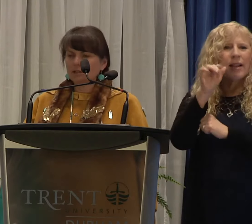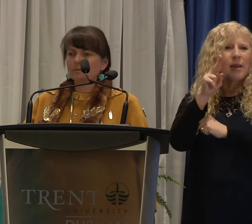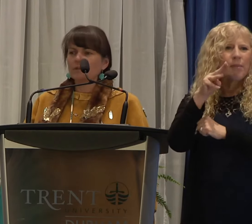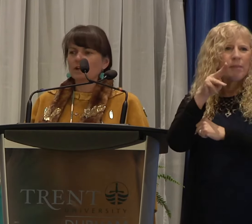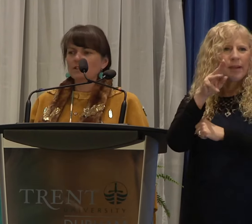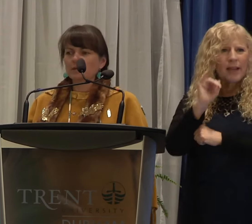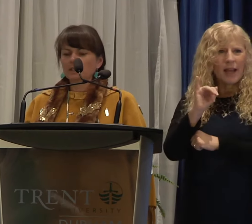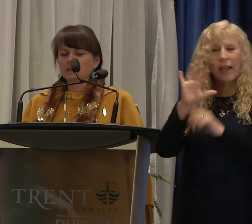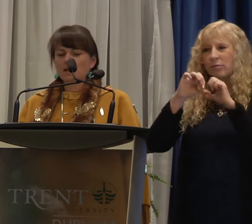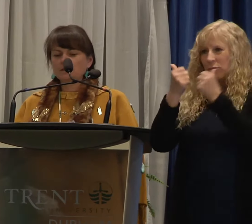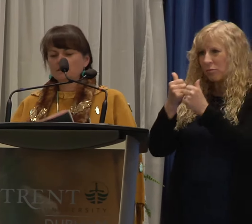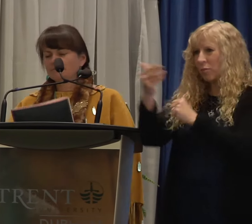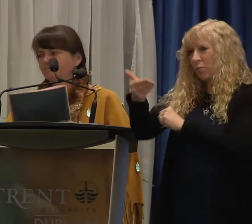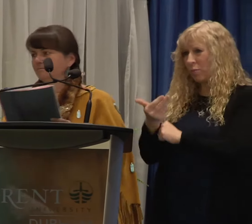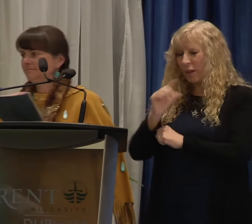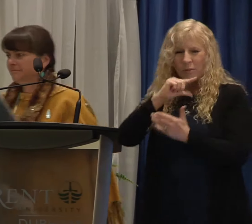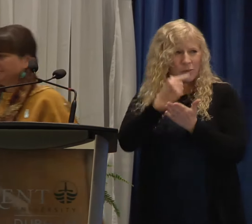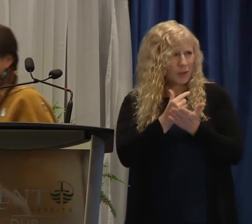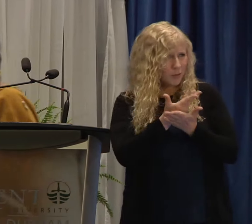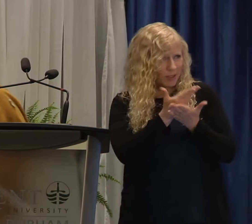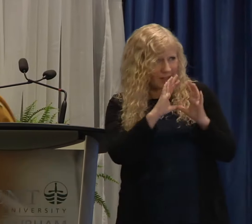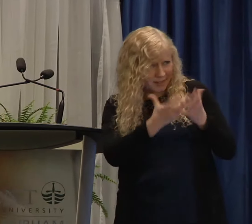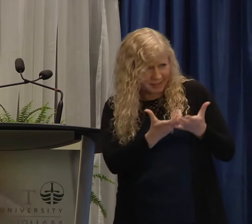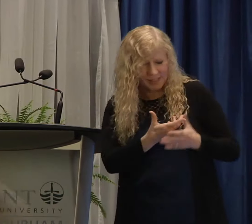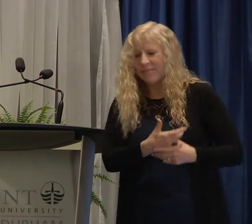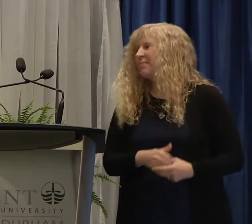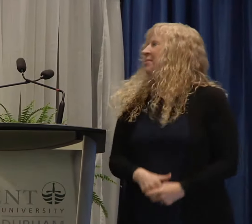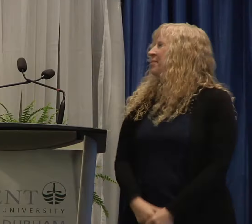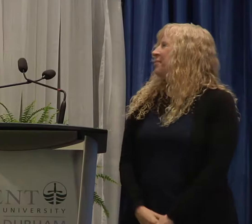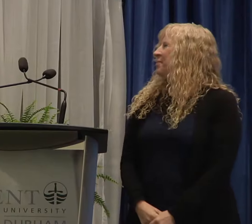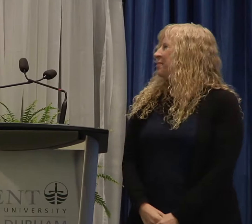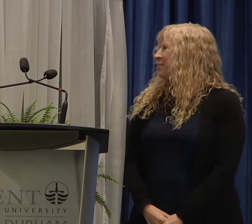to welcome the graduating class.